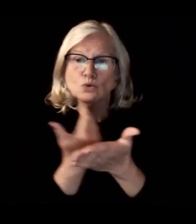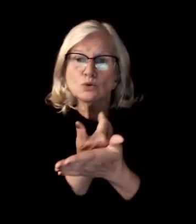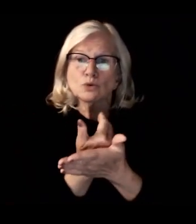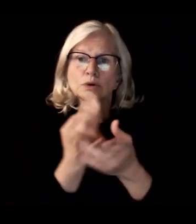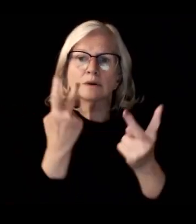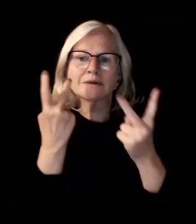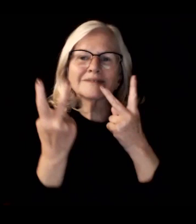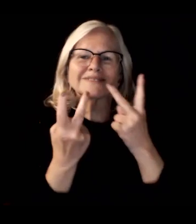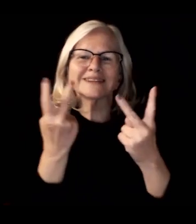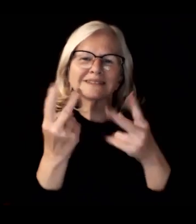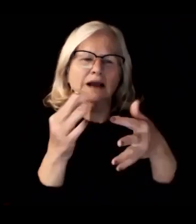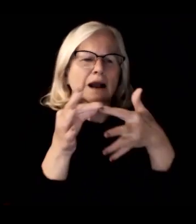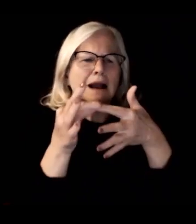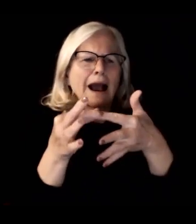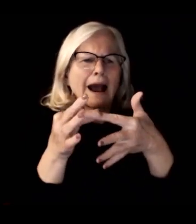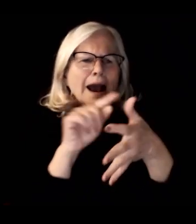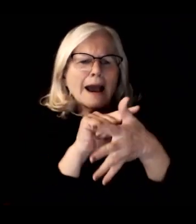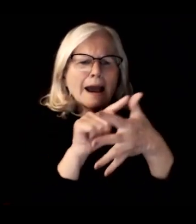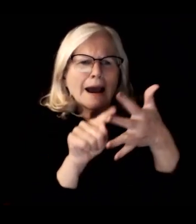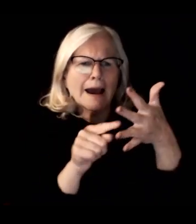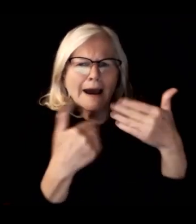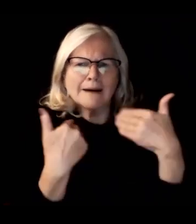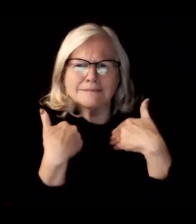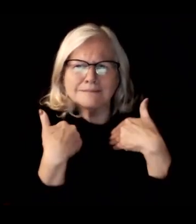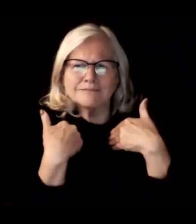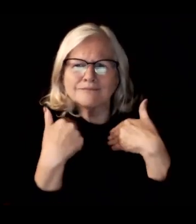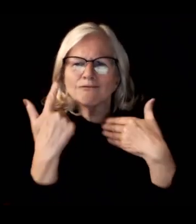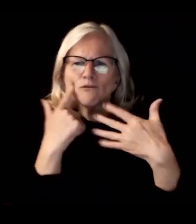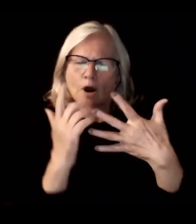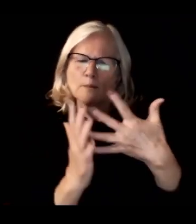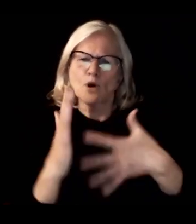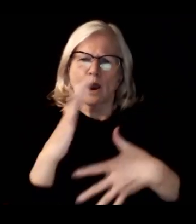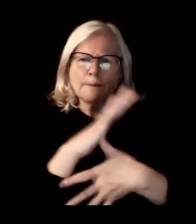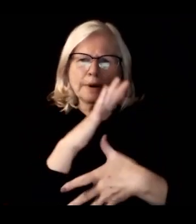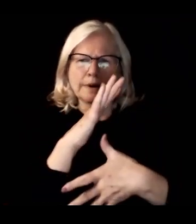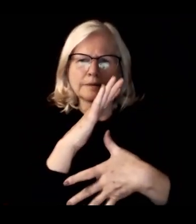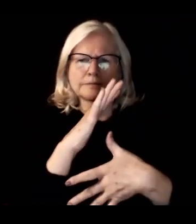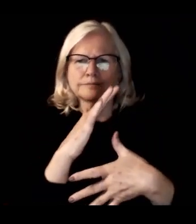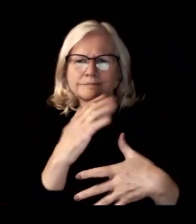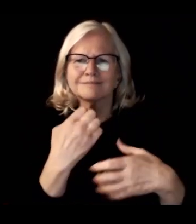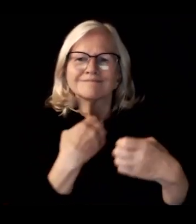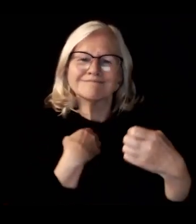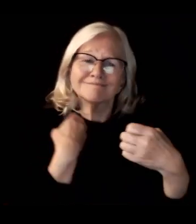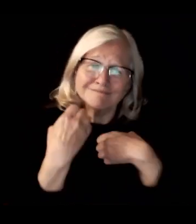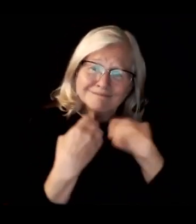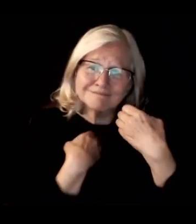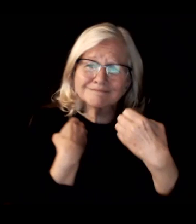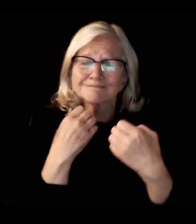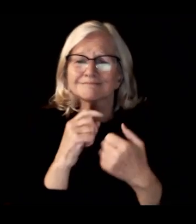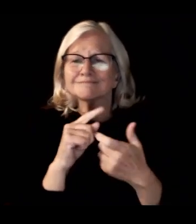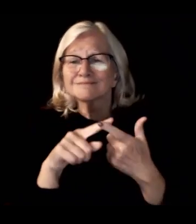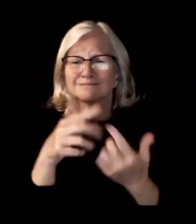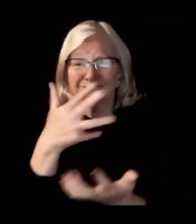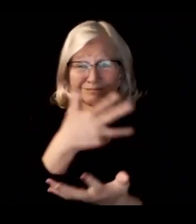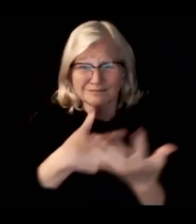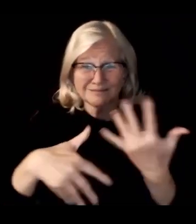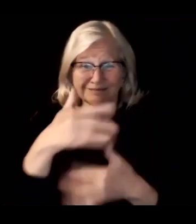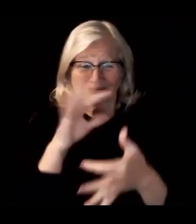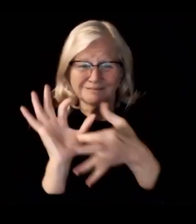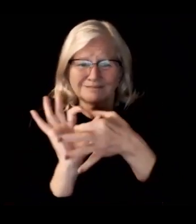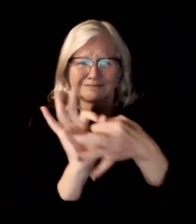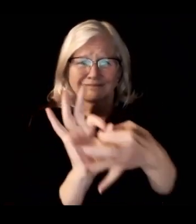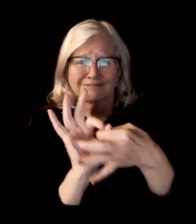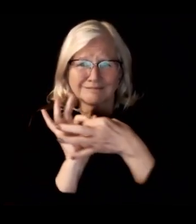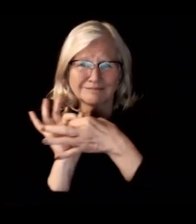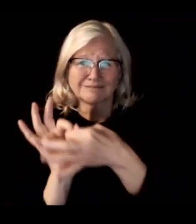to ensure healthy social and emotional connections with family and friends during the ongoing pandemic to take